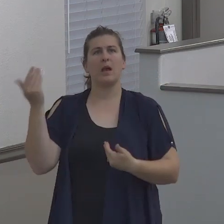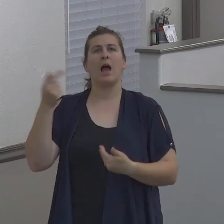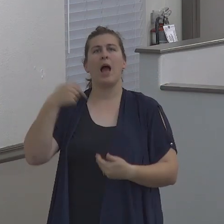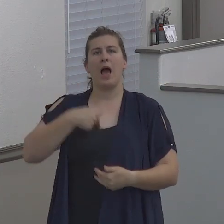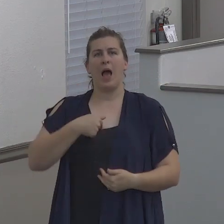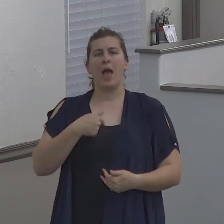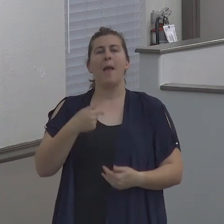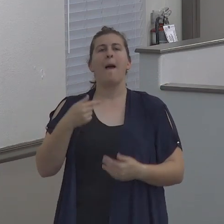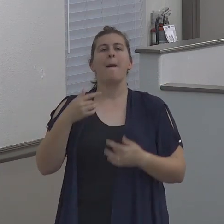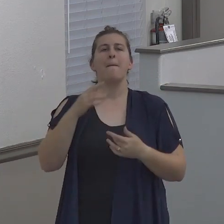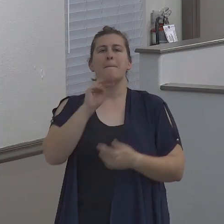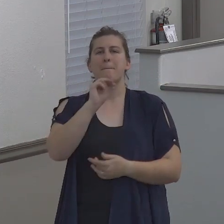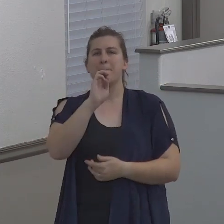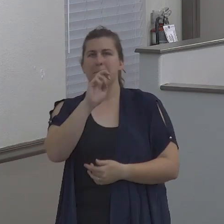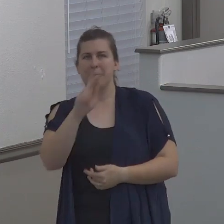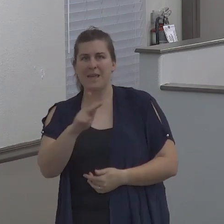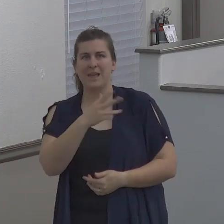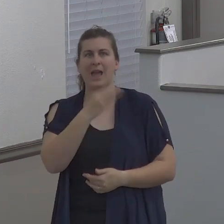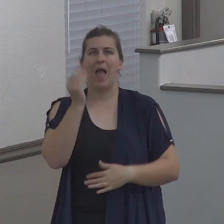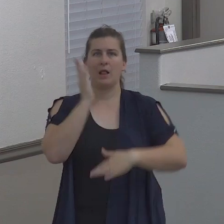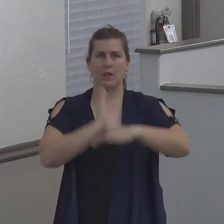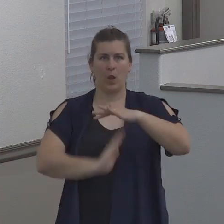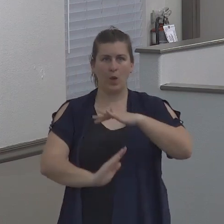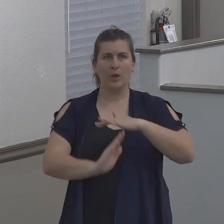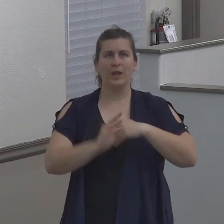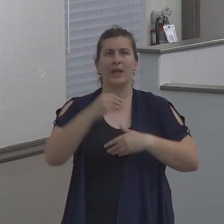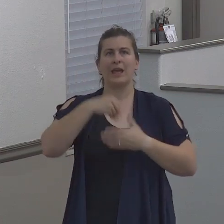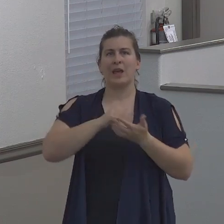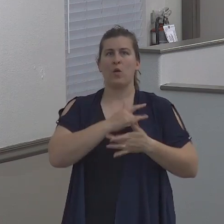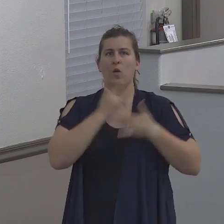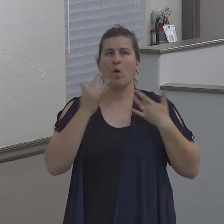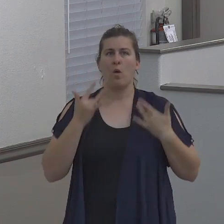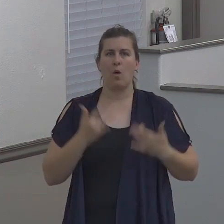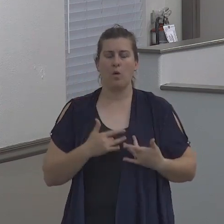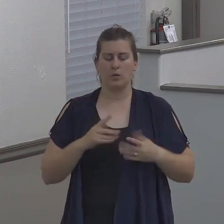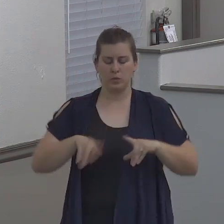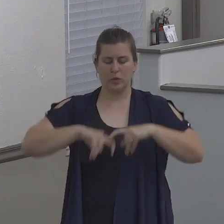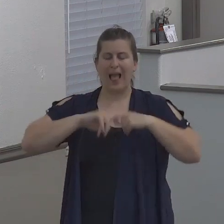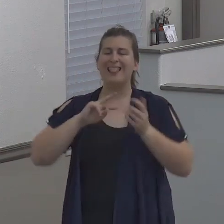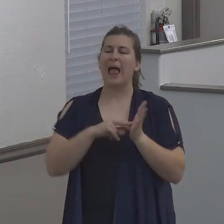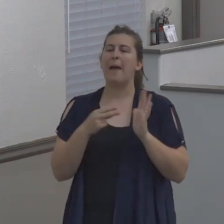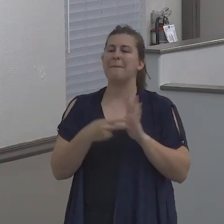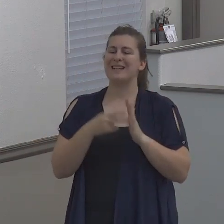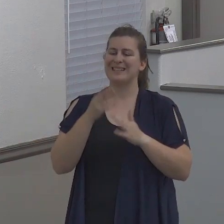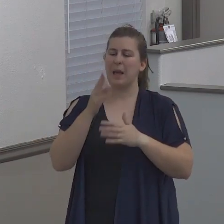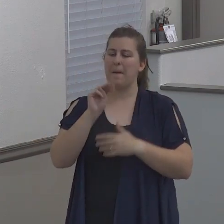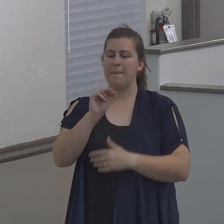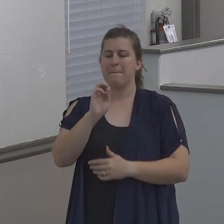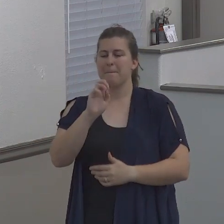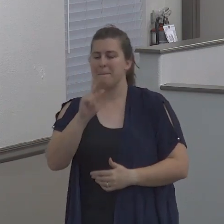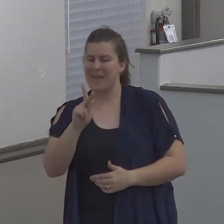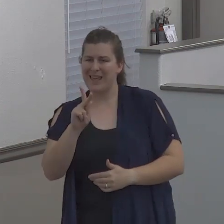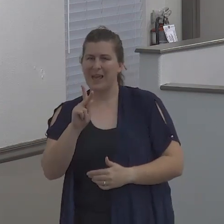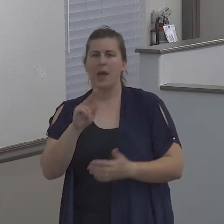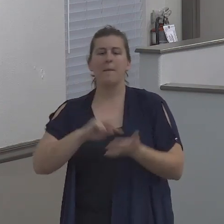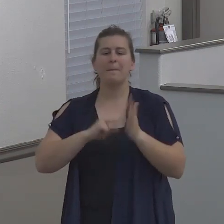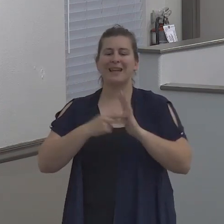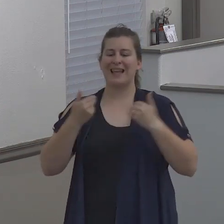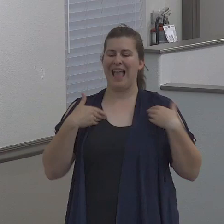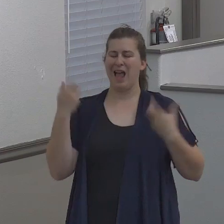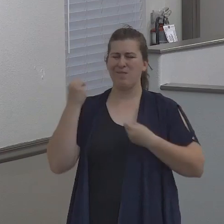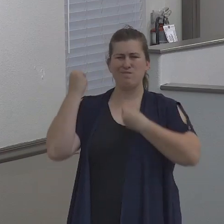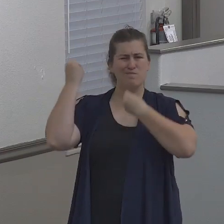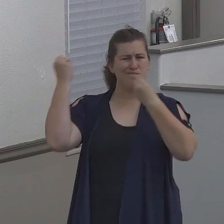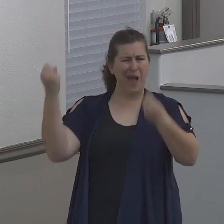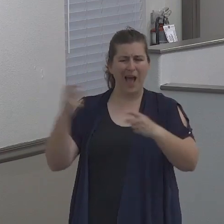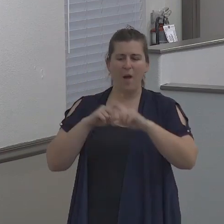and lowly in heart. Think about that. I mean, our Savior was meek and lowly. That means He was powerful, but He was